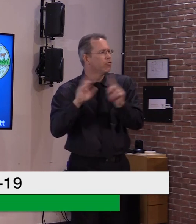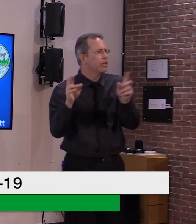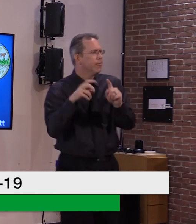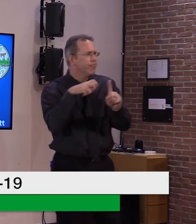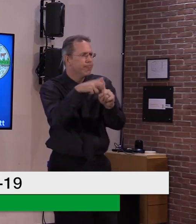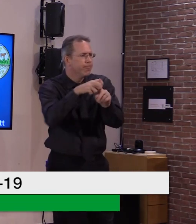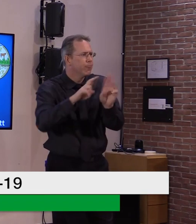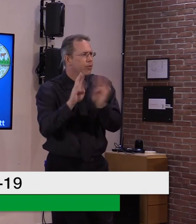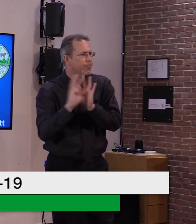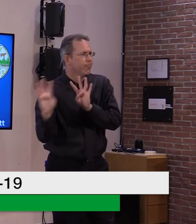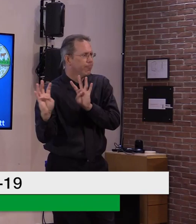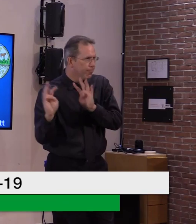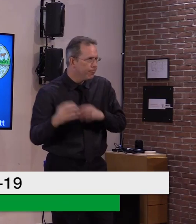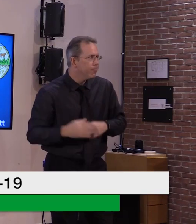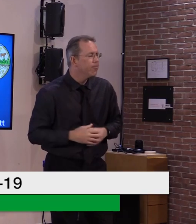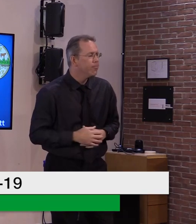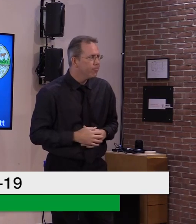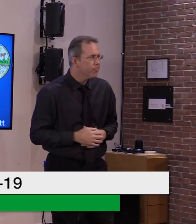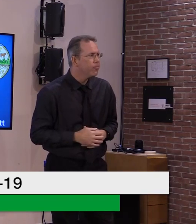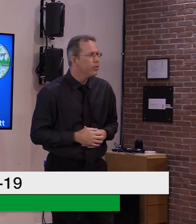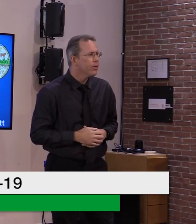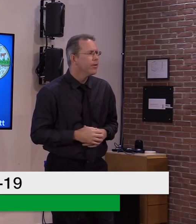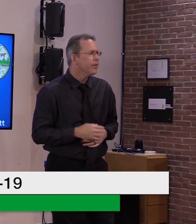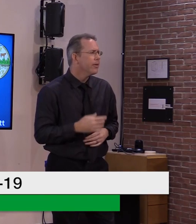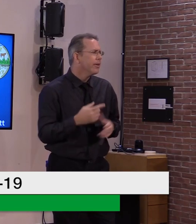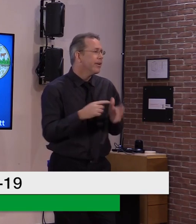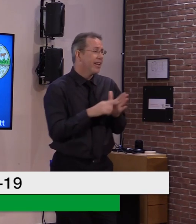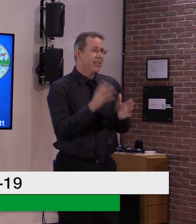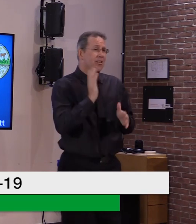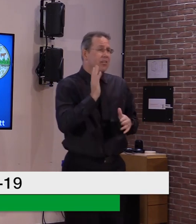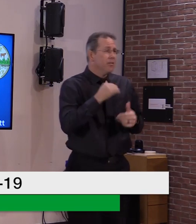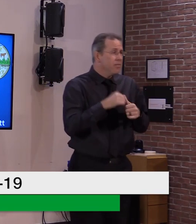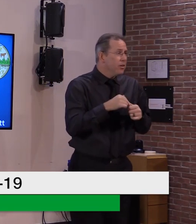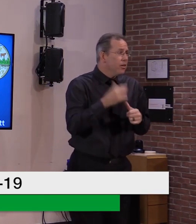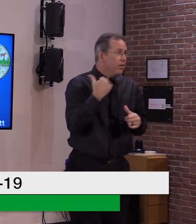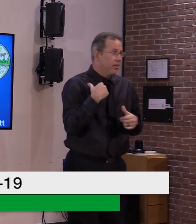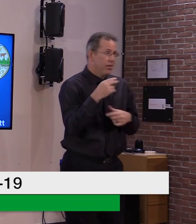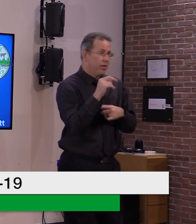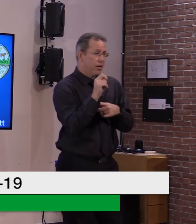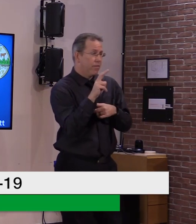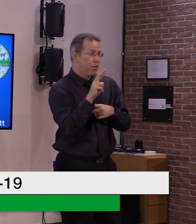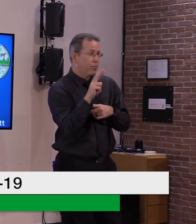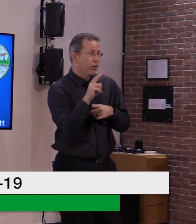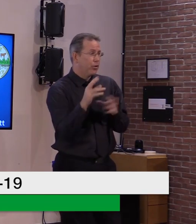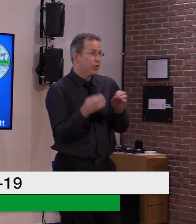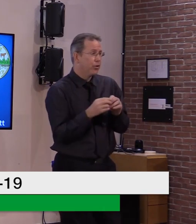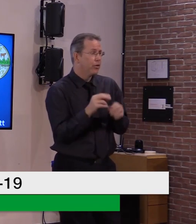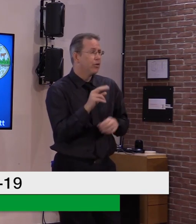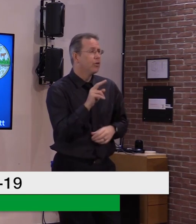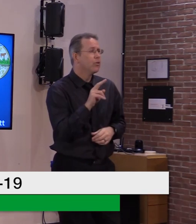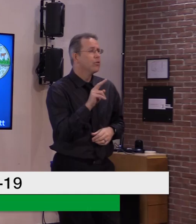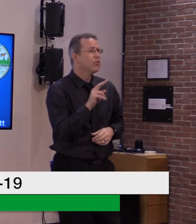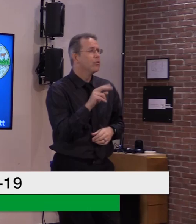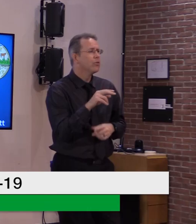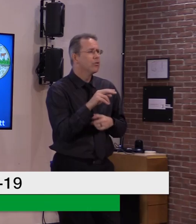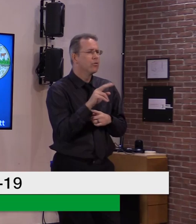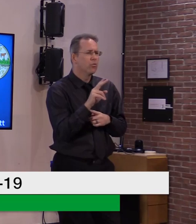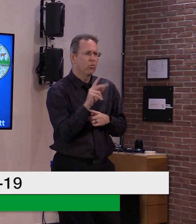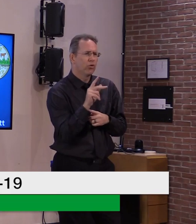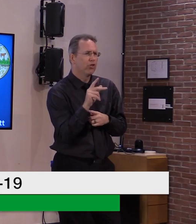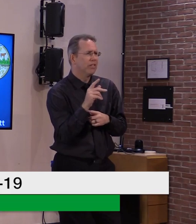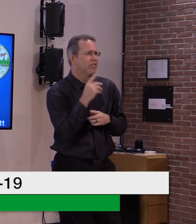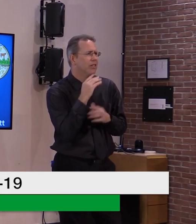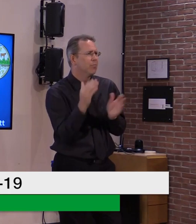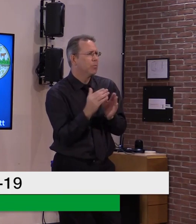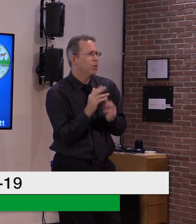uh indication of what ftes we were before november it was 23 and as we ramped up uh